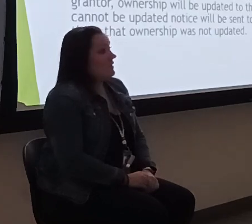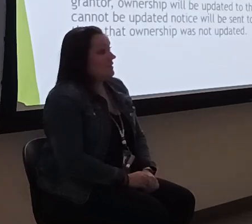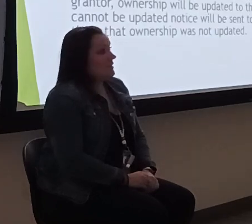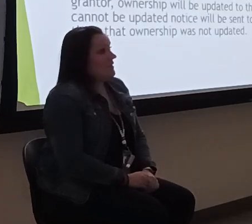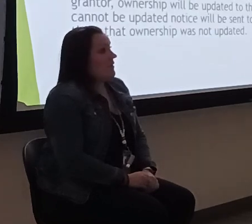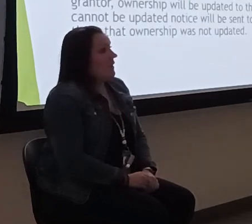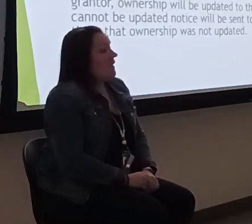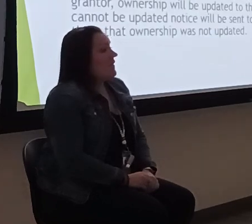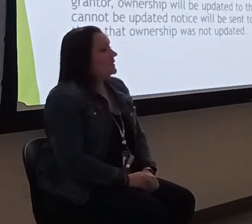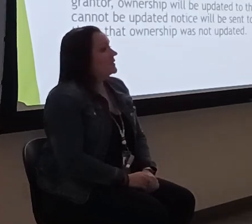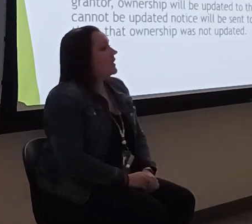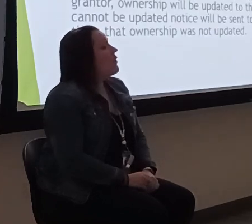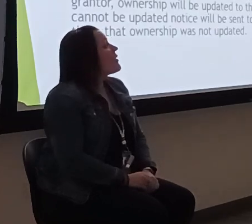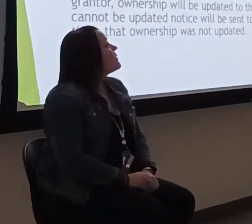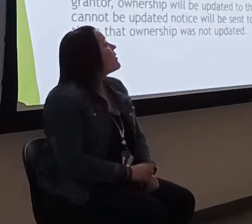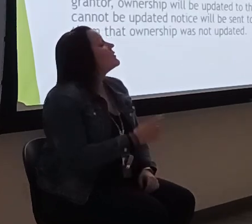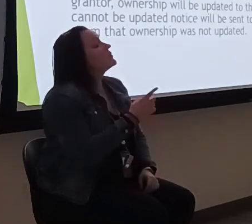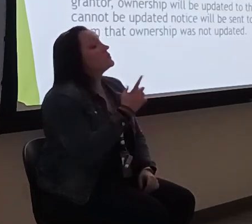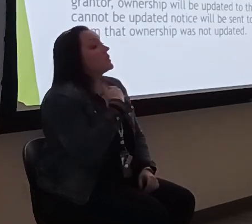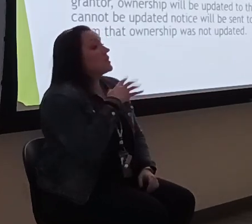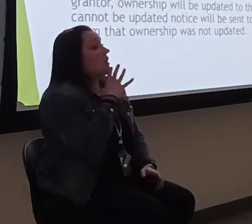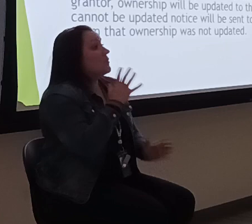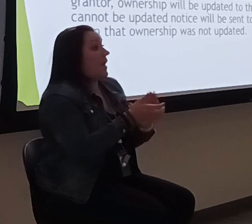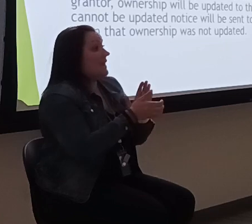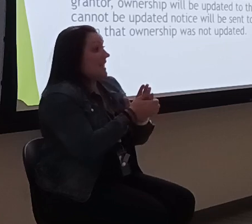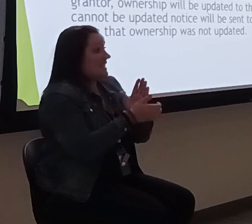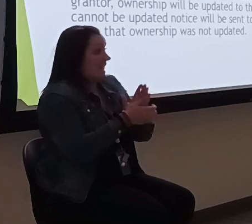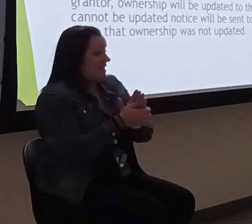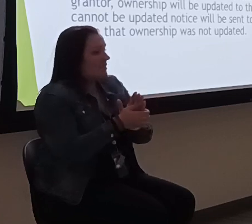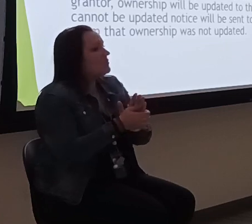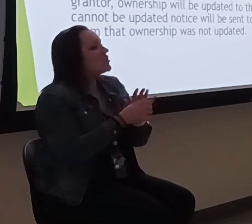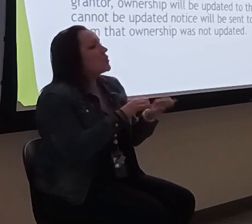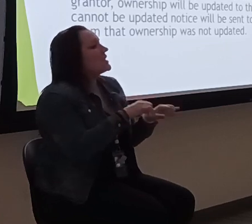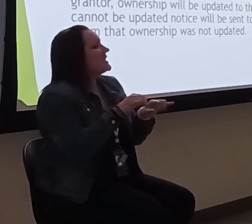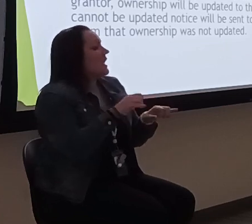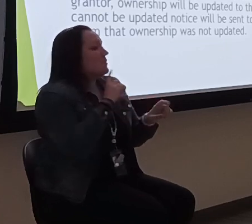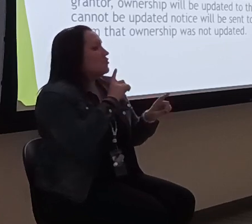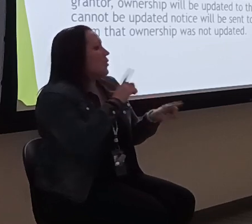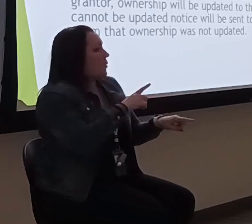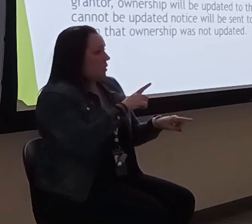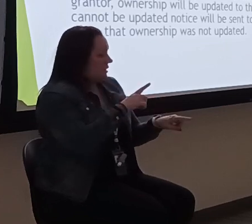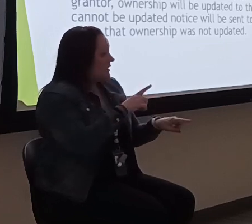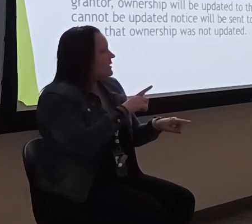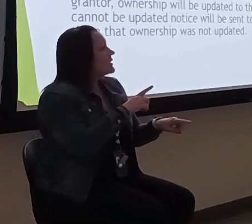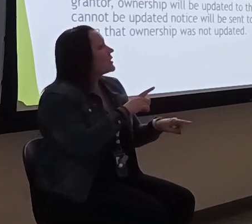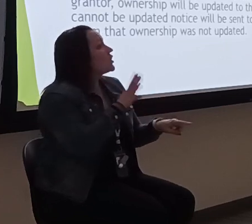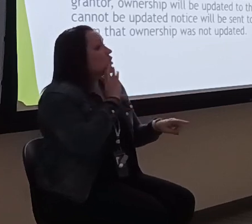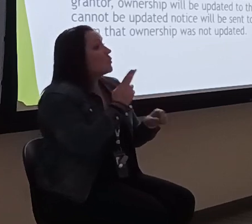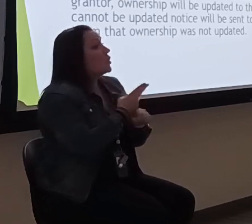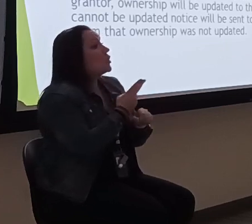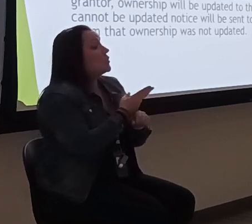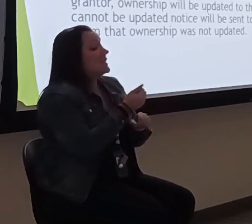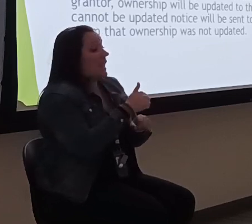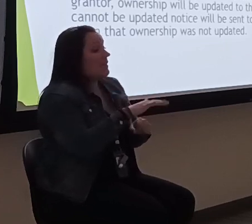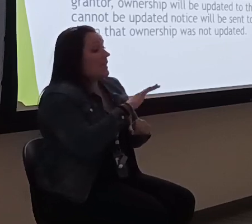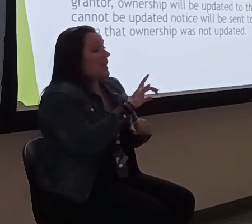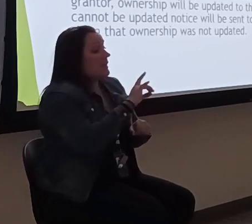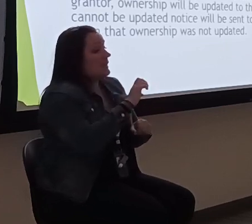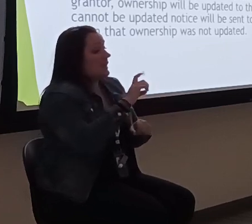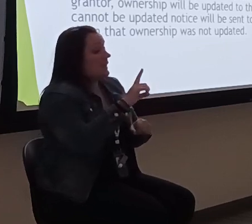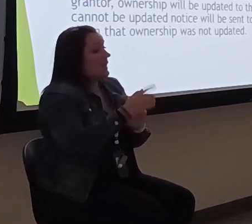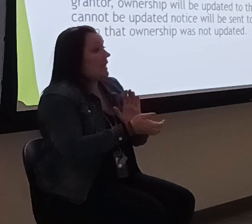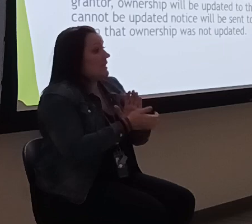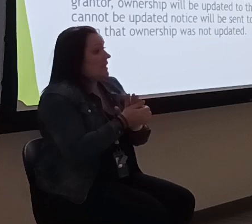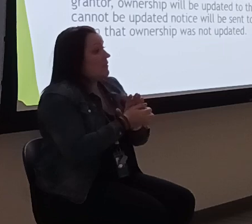So again, we talked about those addendums. Those addendums act like reports of conveyances. You would use a land deed addendum to